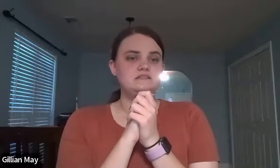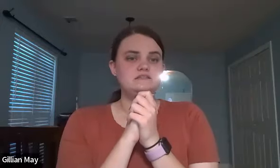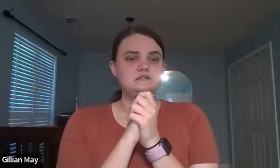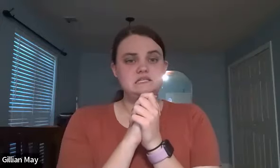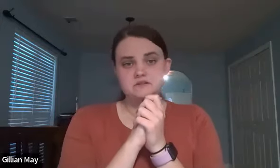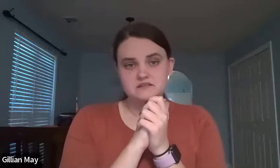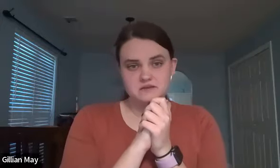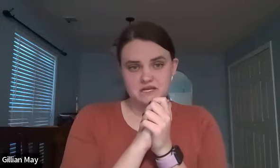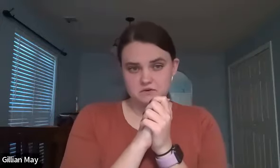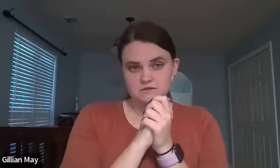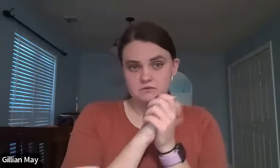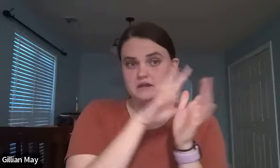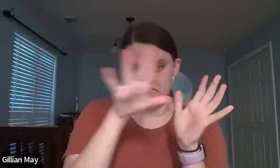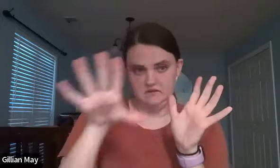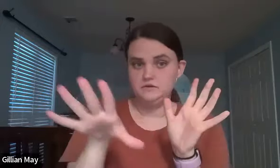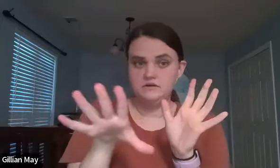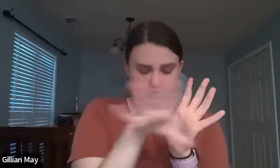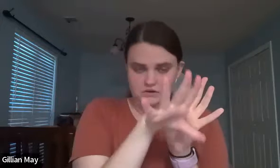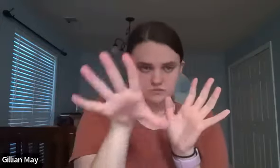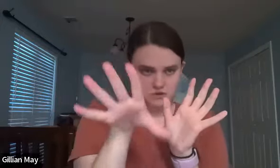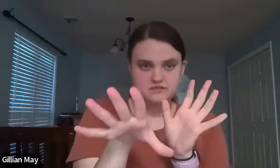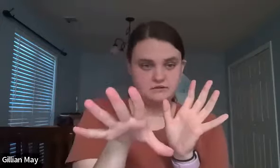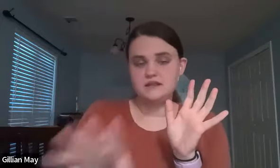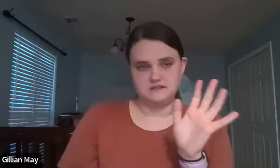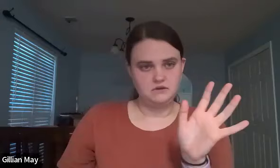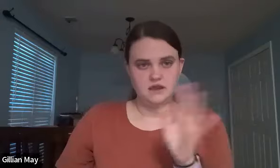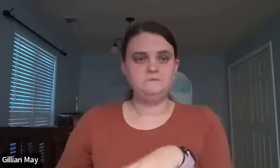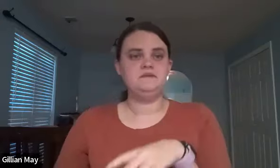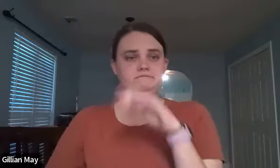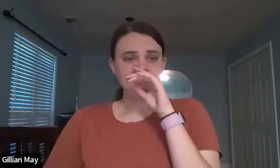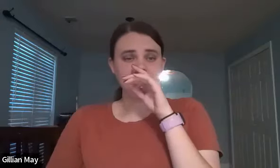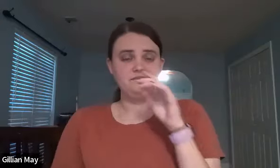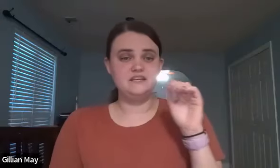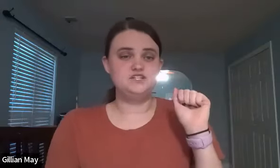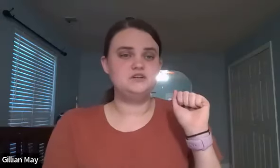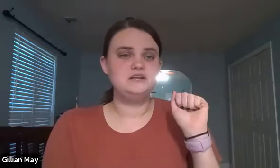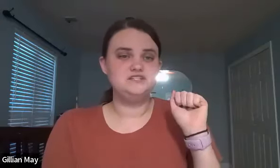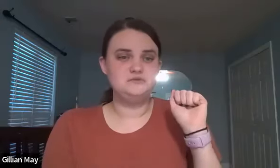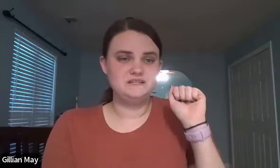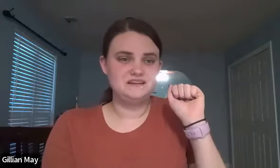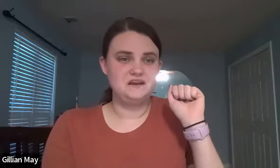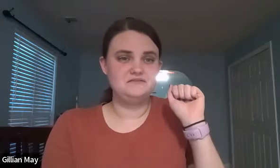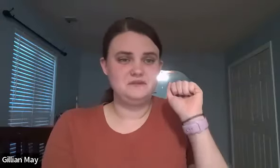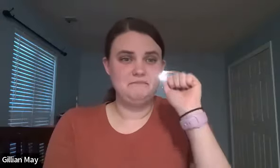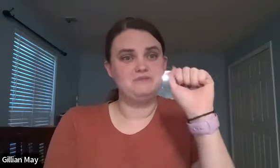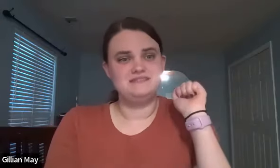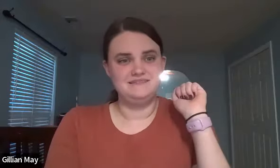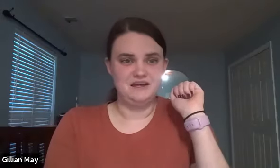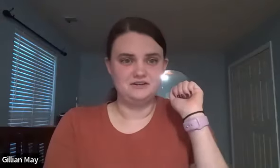Because typically in the beginning, most people, and if you guys will probably do it, and it's okay, is you're gonna do what's kind of the bouncing